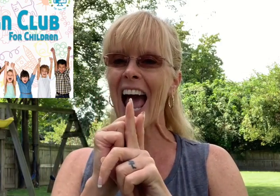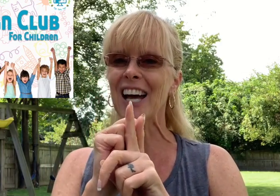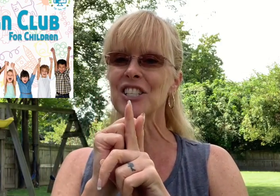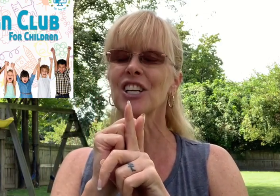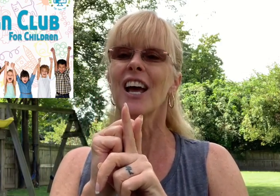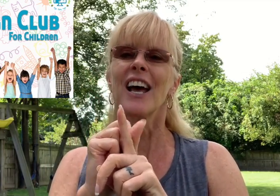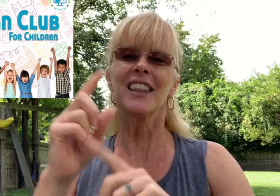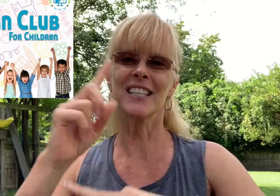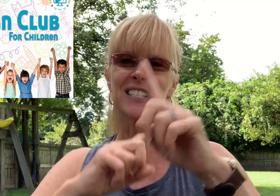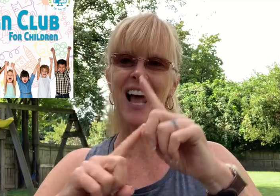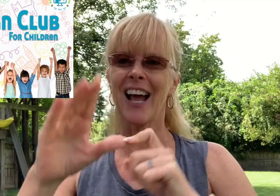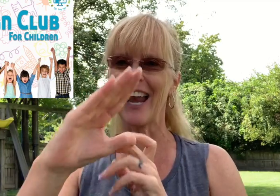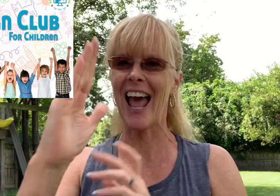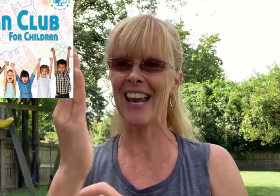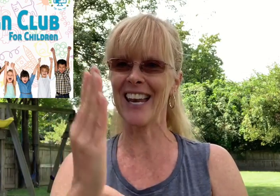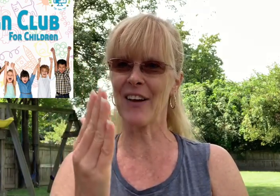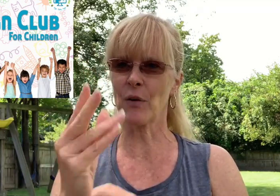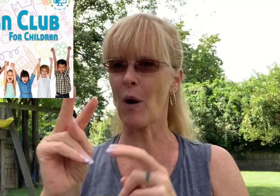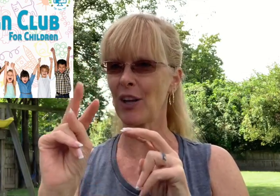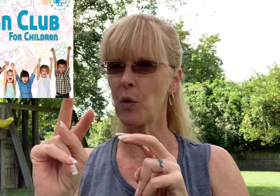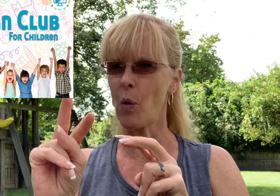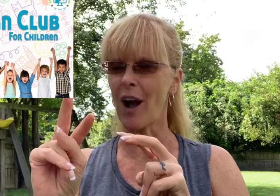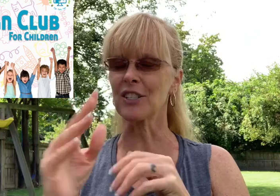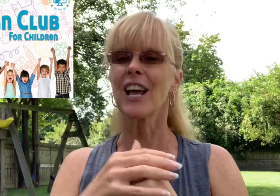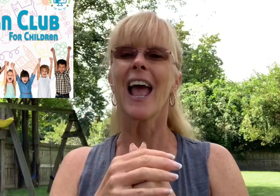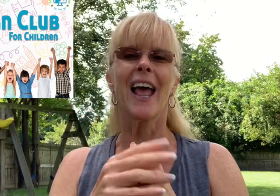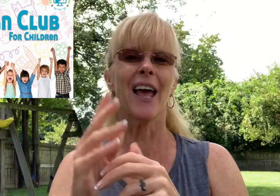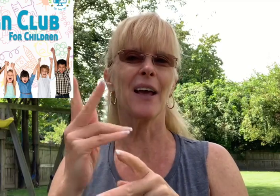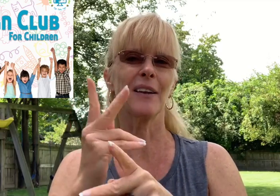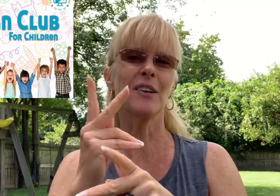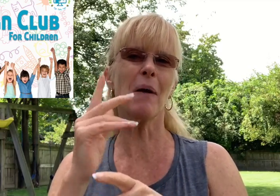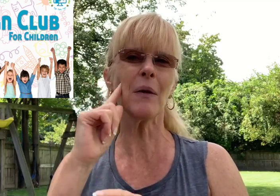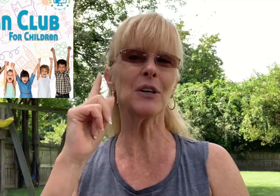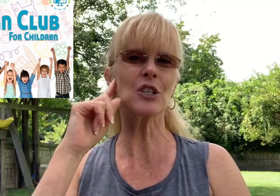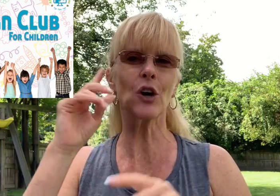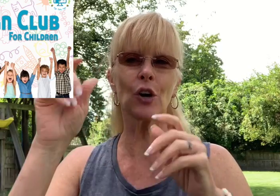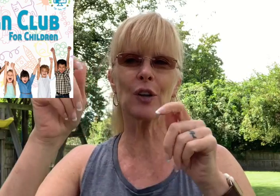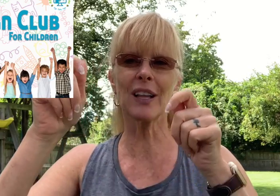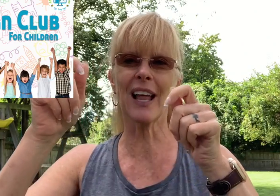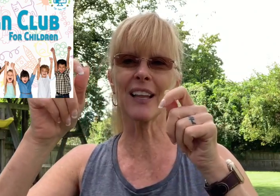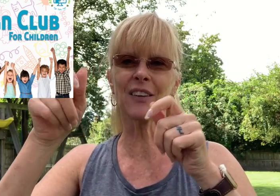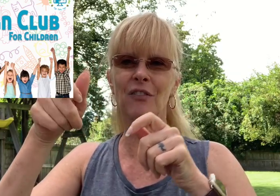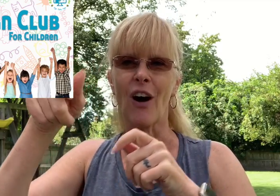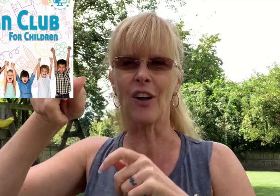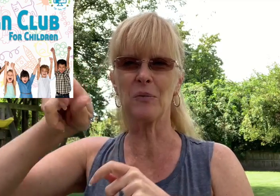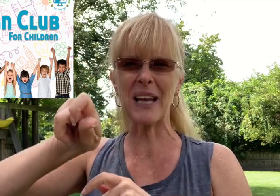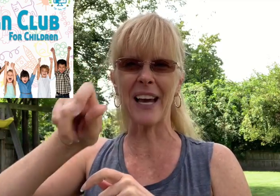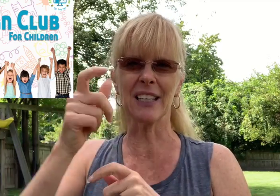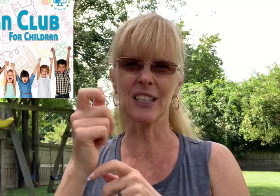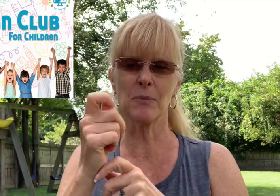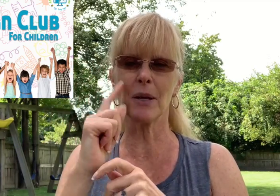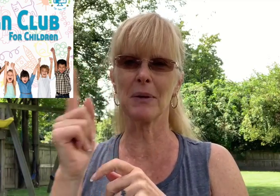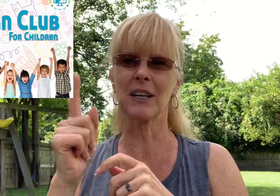catch the sign never while you watch. And you might want to turn like the volume down a little bit because